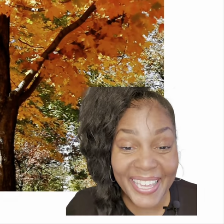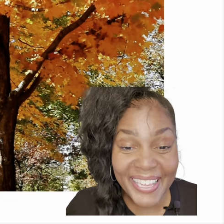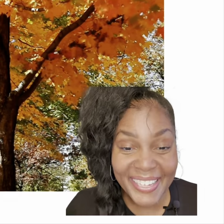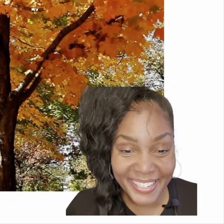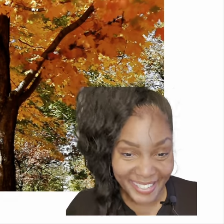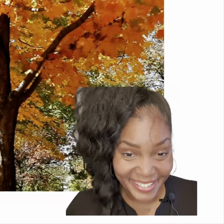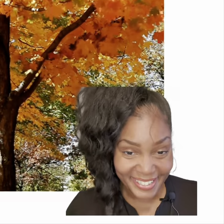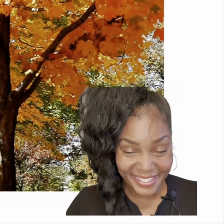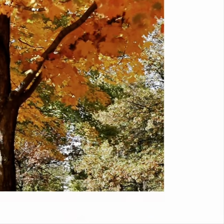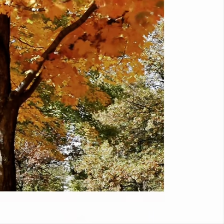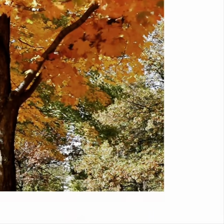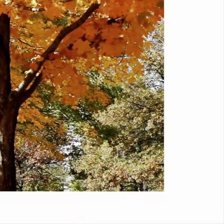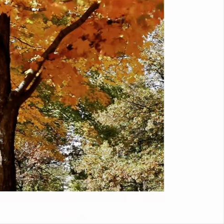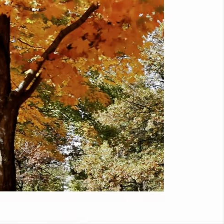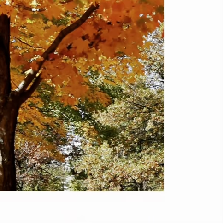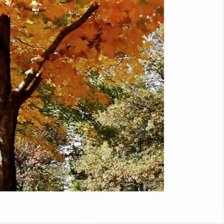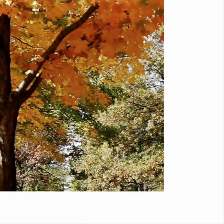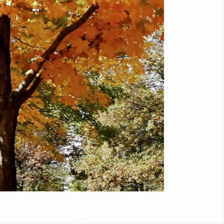Tree.